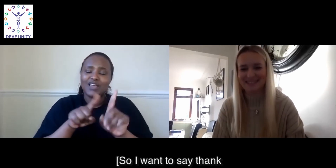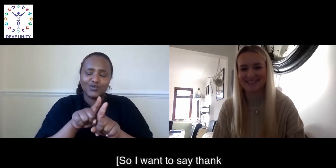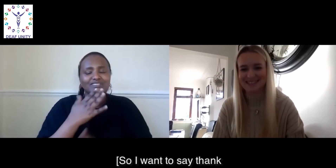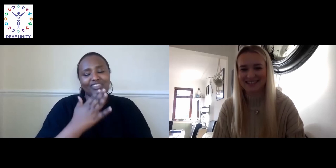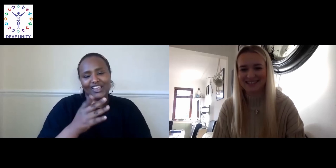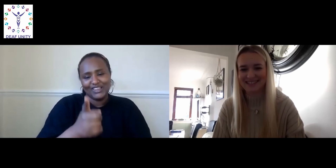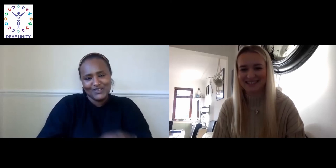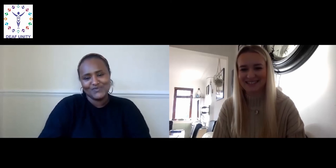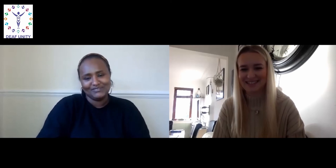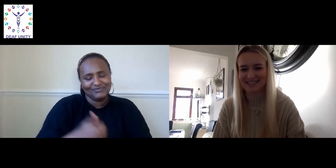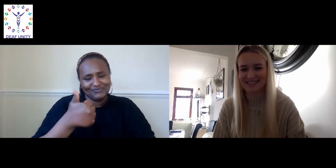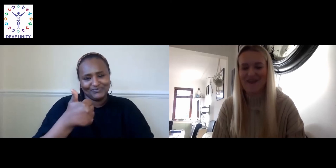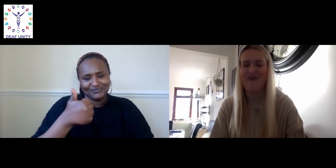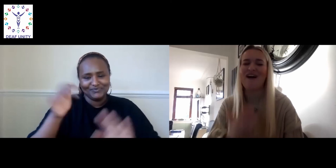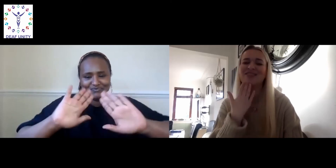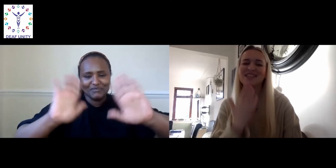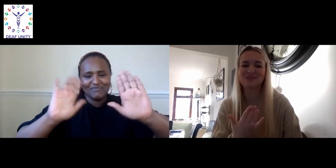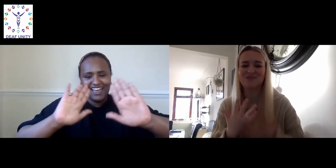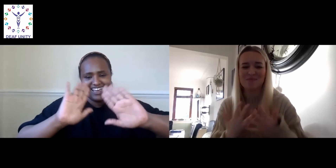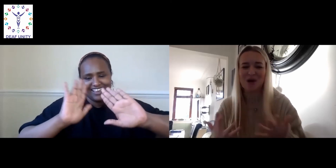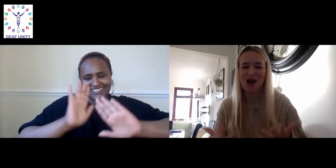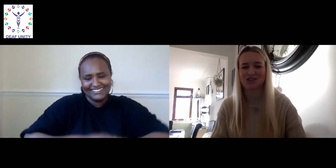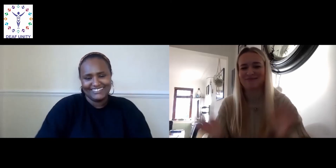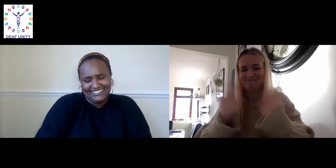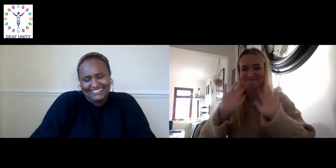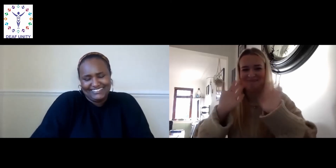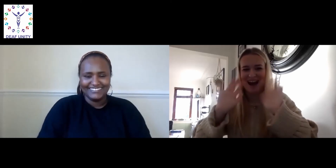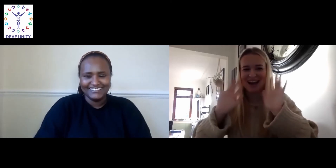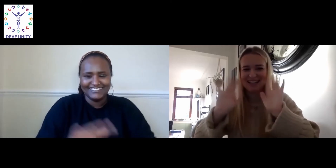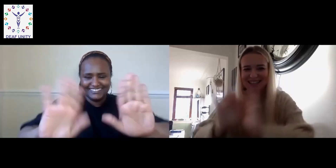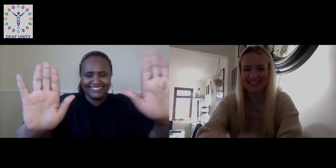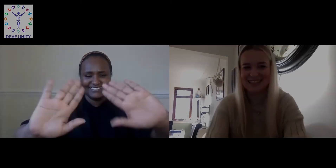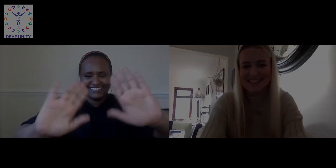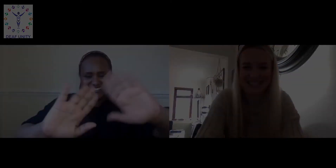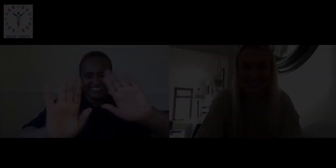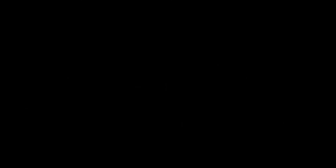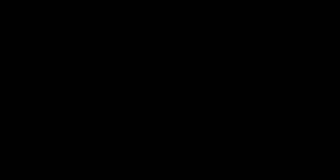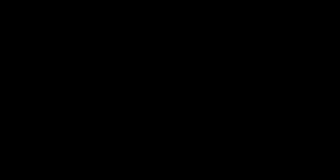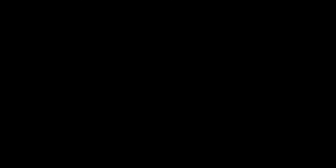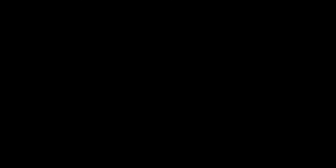Unity, I want to say thank you too. Thank you so much. Bye. Bye.